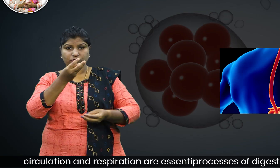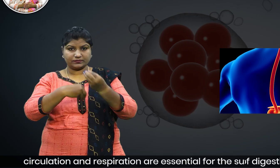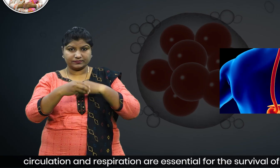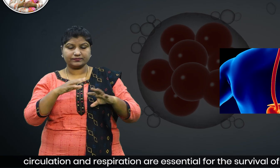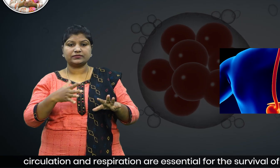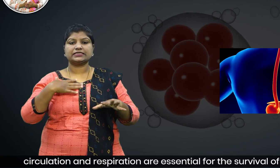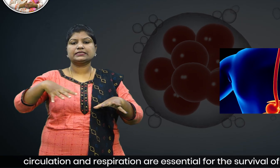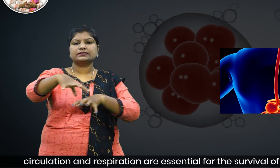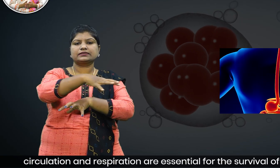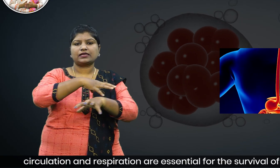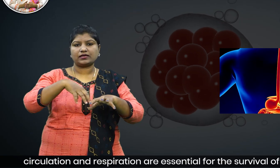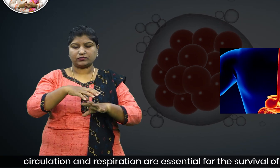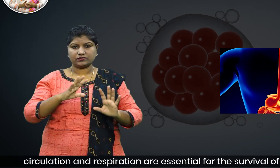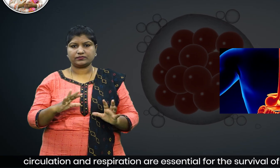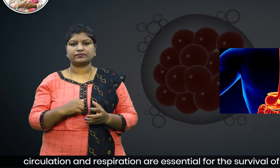circulation,